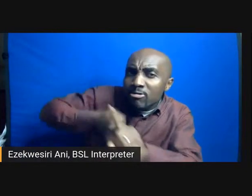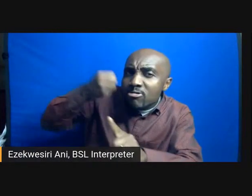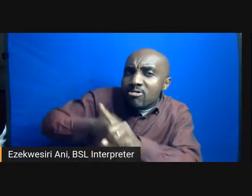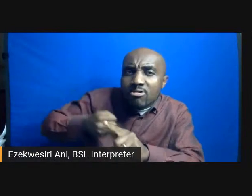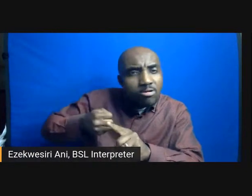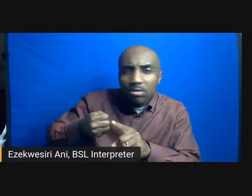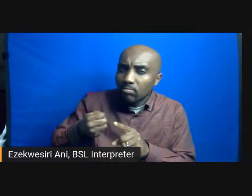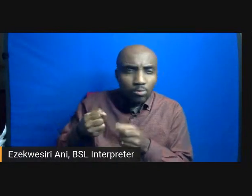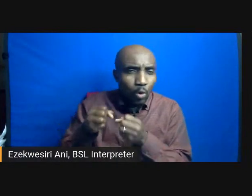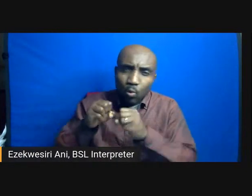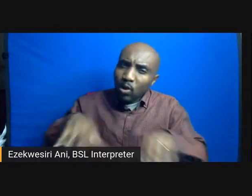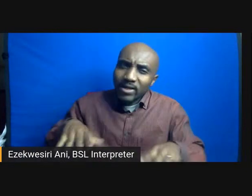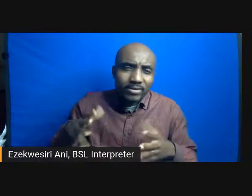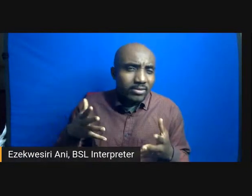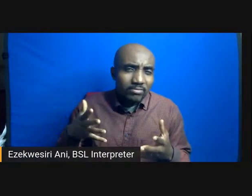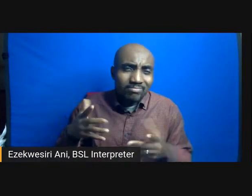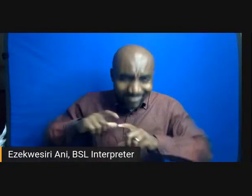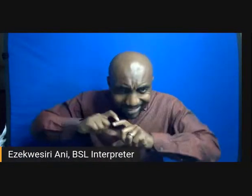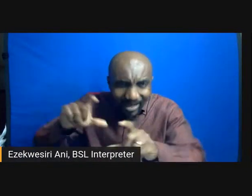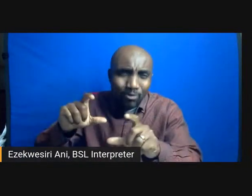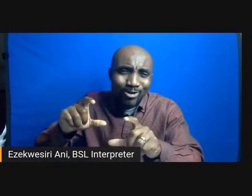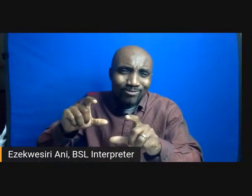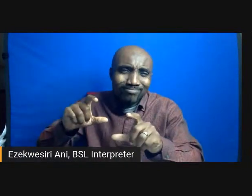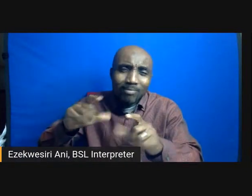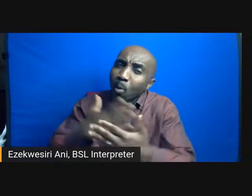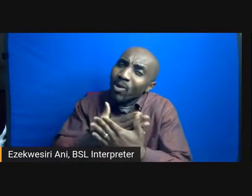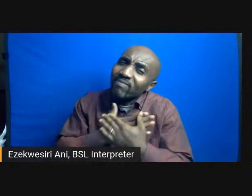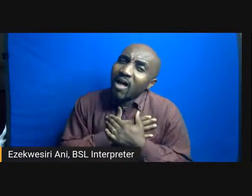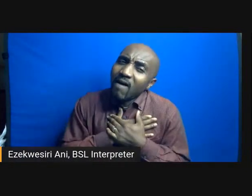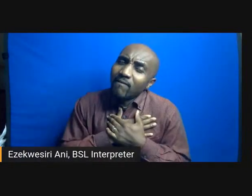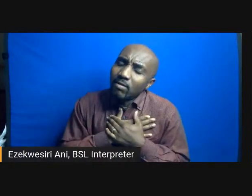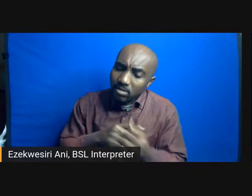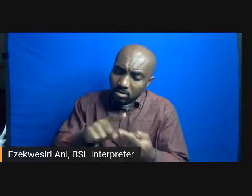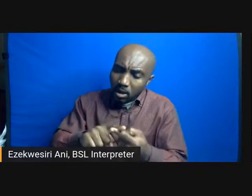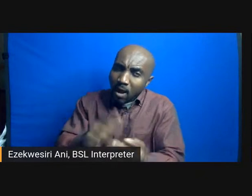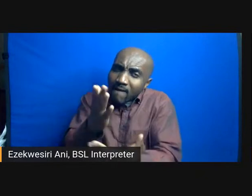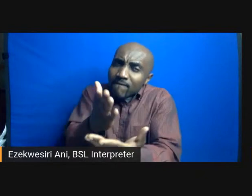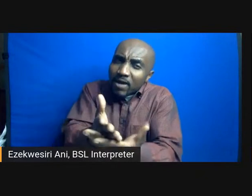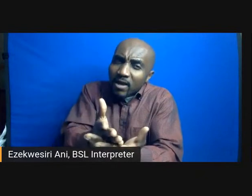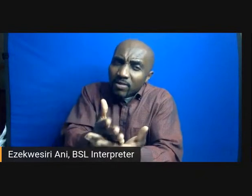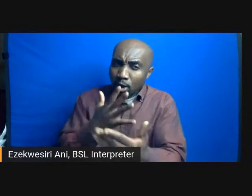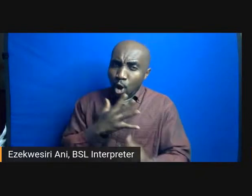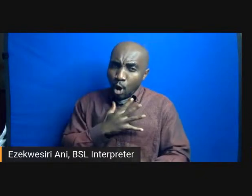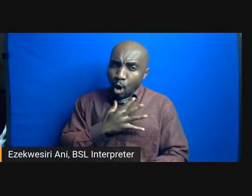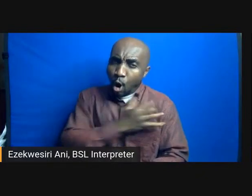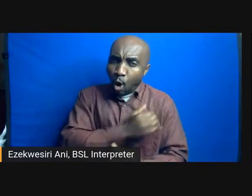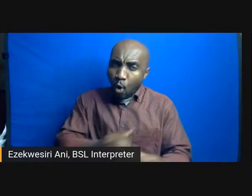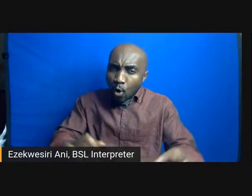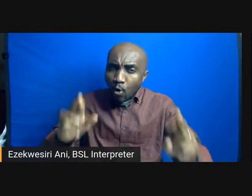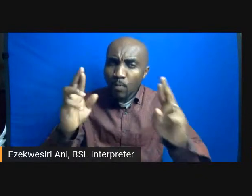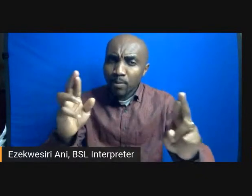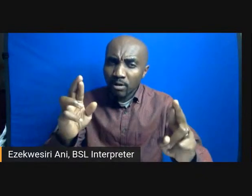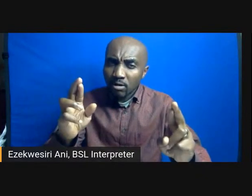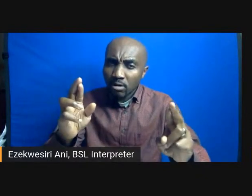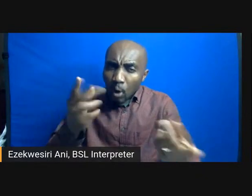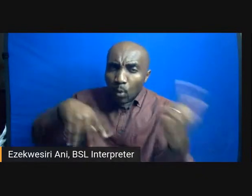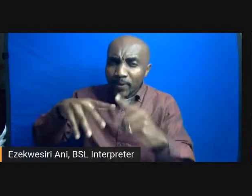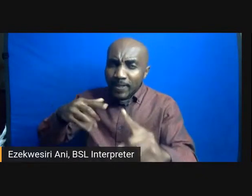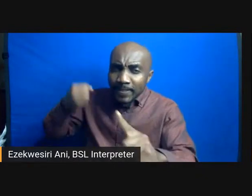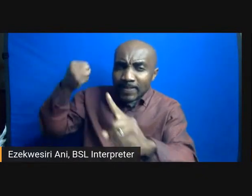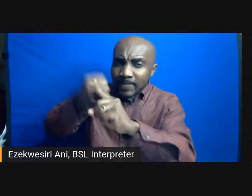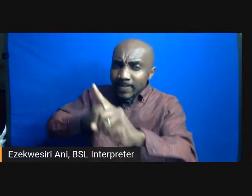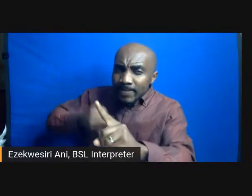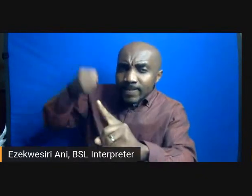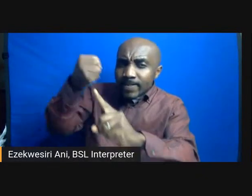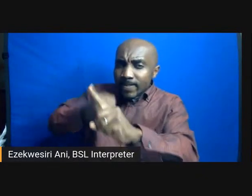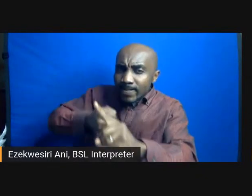naught. But with love, faith, and hope, let us persevere in our pursuit